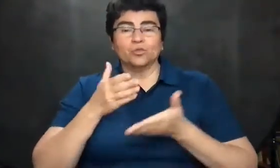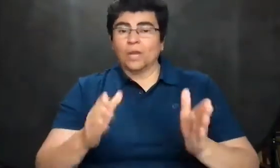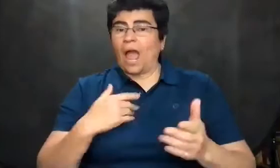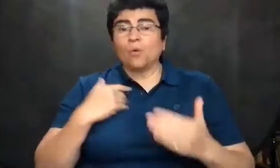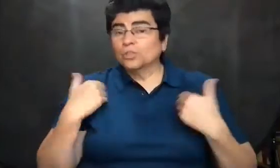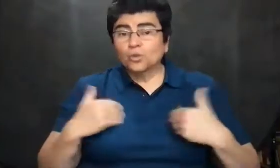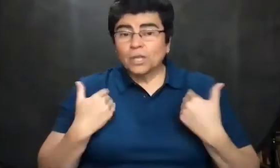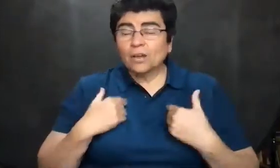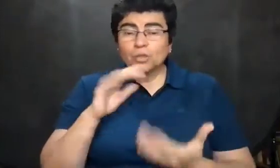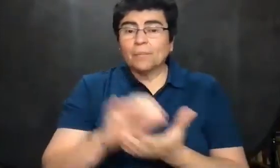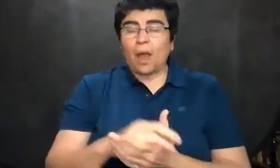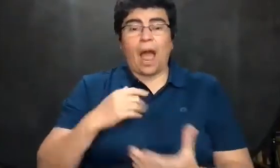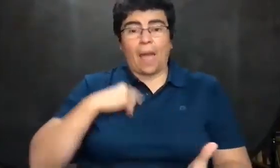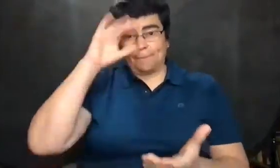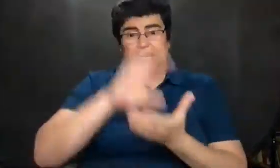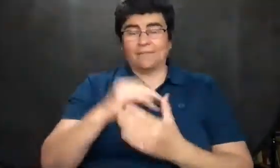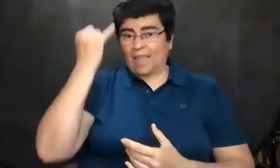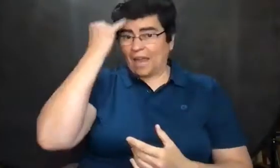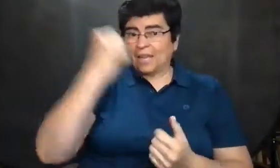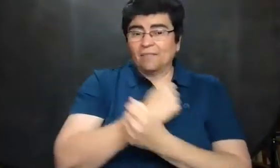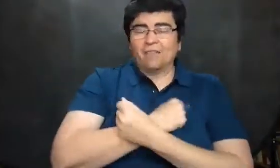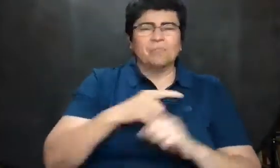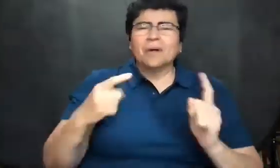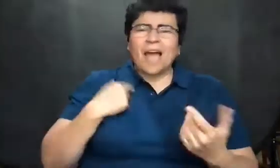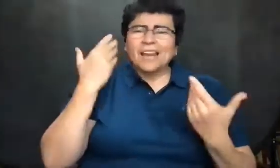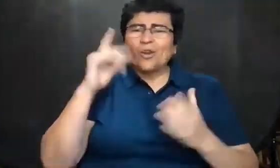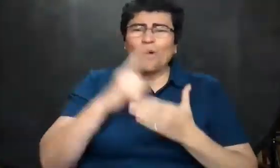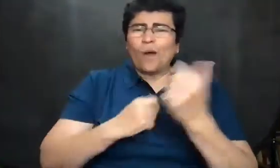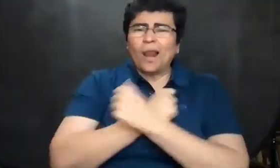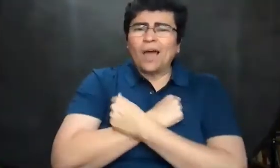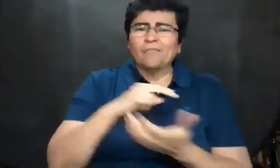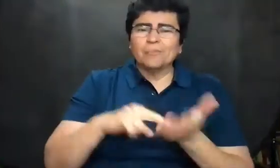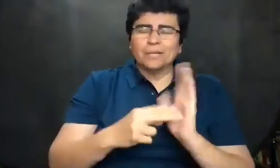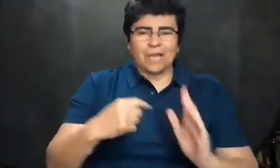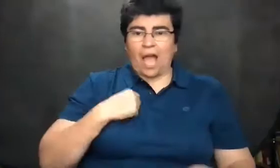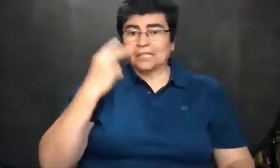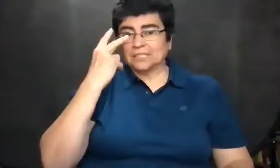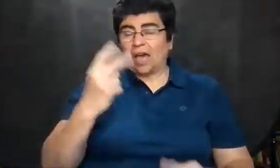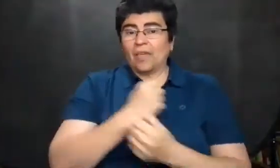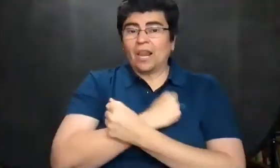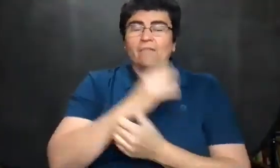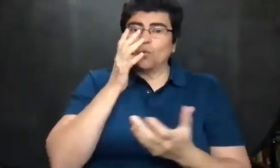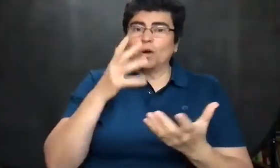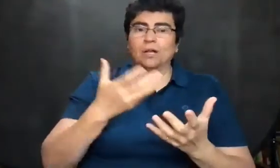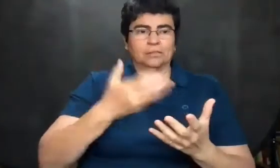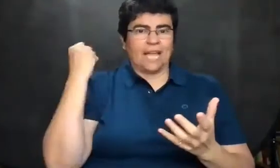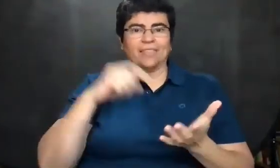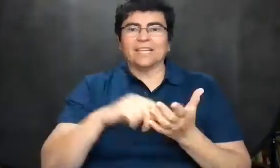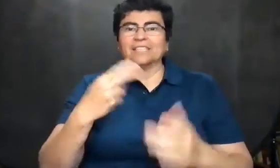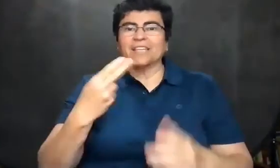I believed in the idea of love. I didn't really know what love was. I just thought love was like, I'm going to take this hostage and he's going to do what I tell him to do. And when he